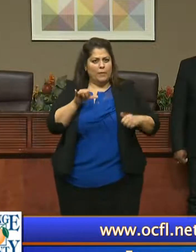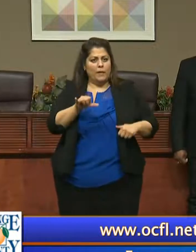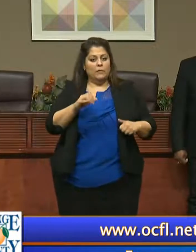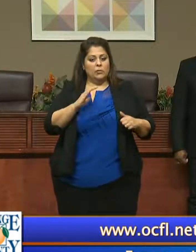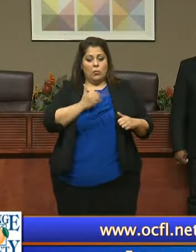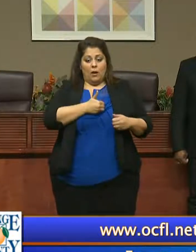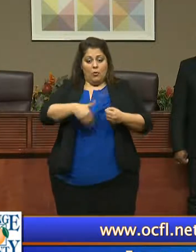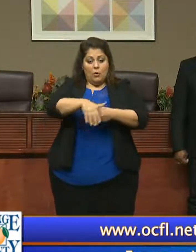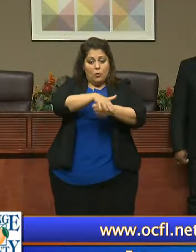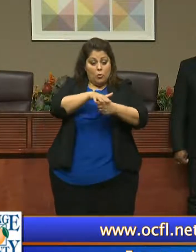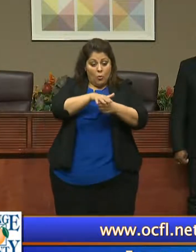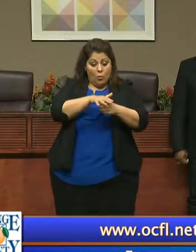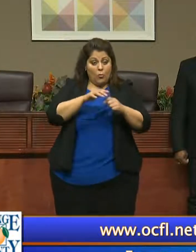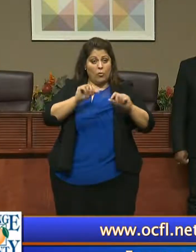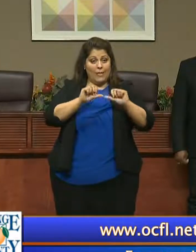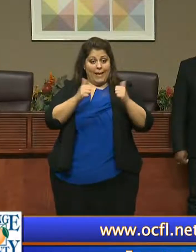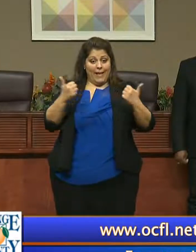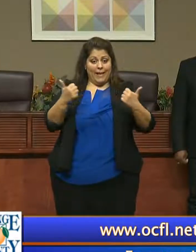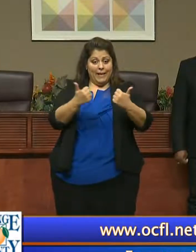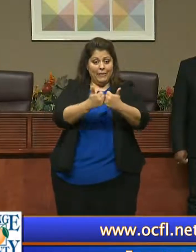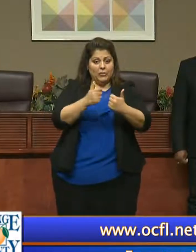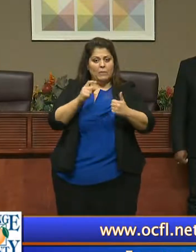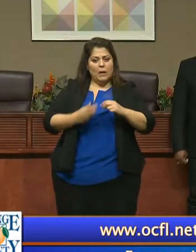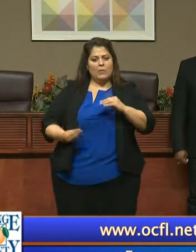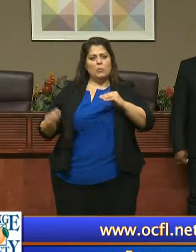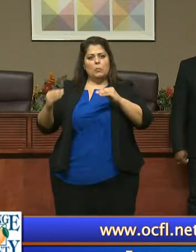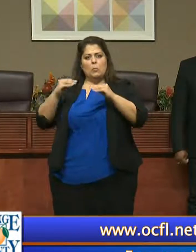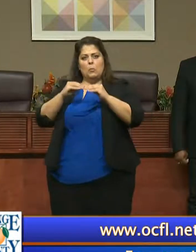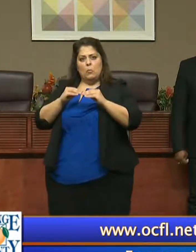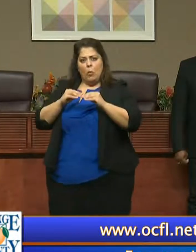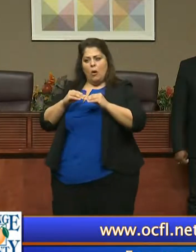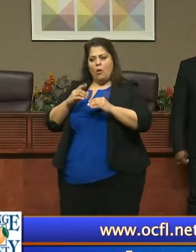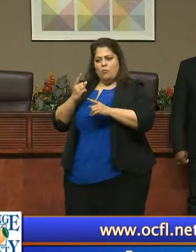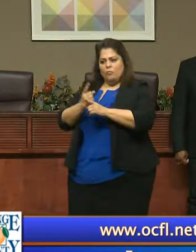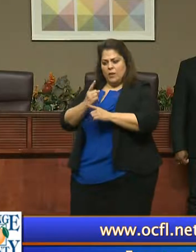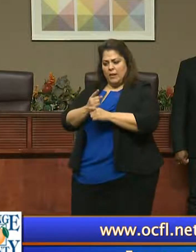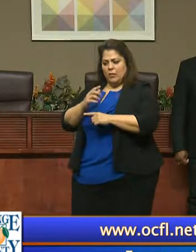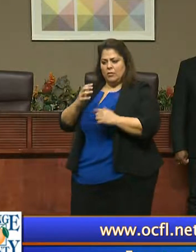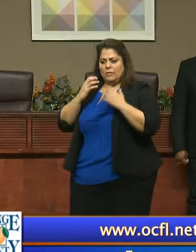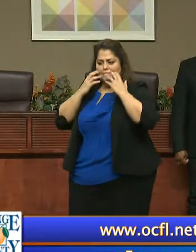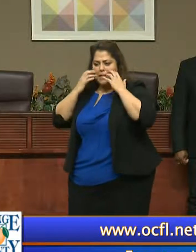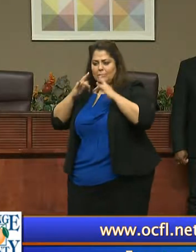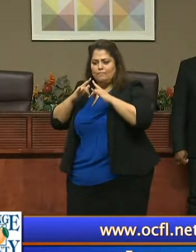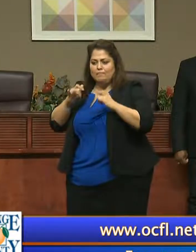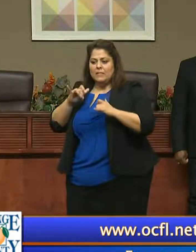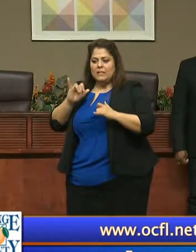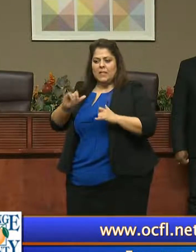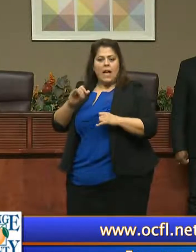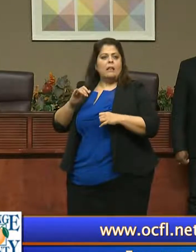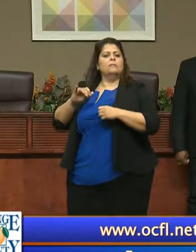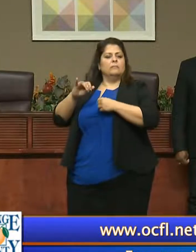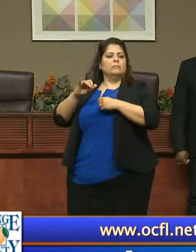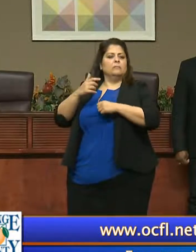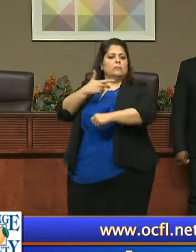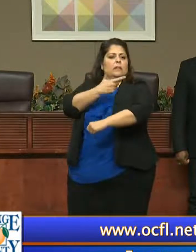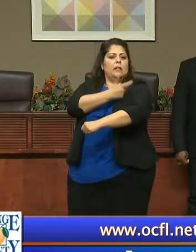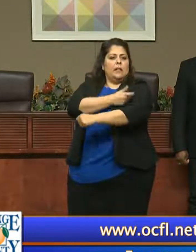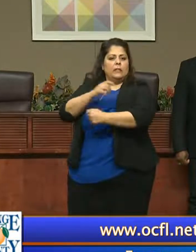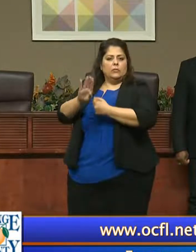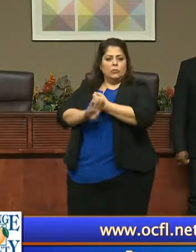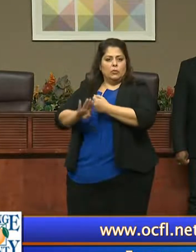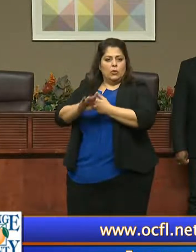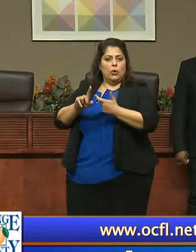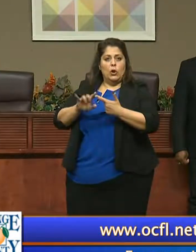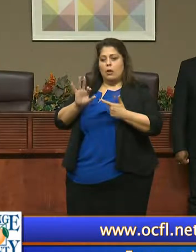be concentrating, increasing immunization rates, preparing our school system for reopening, increasing flu